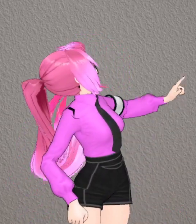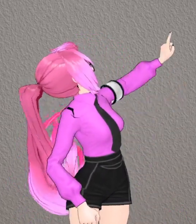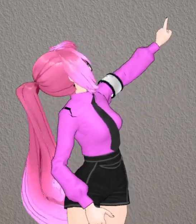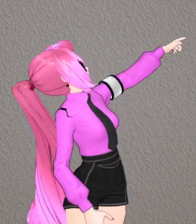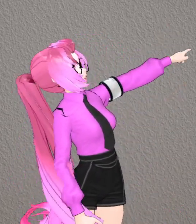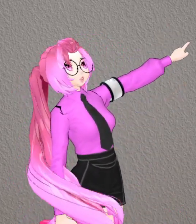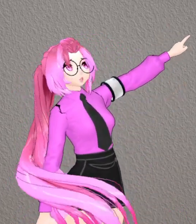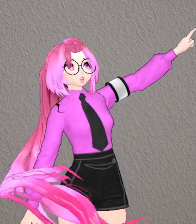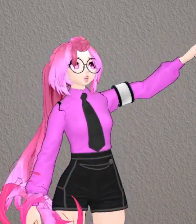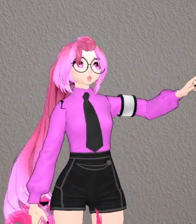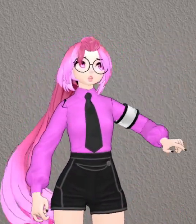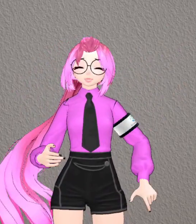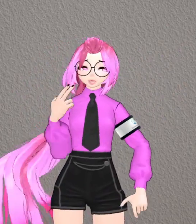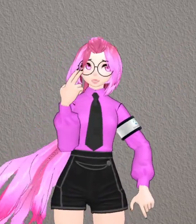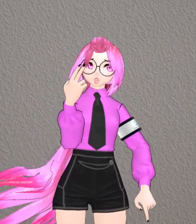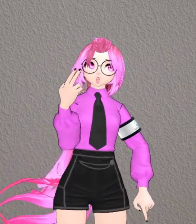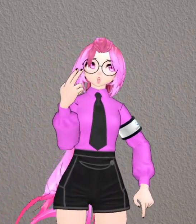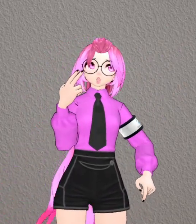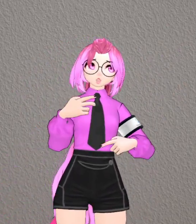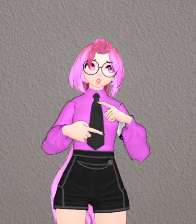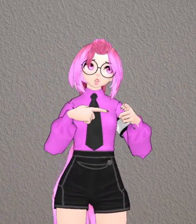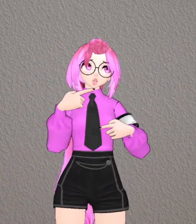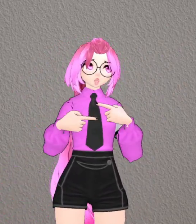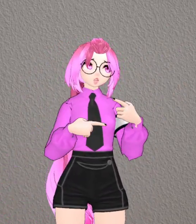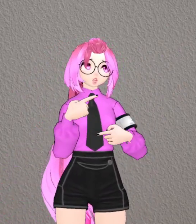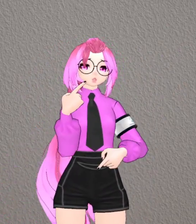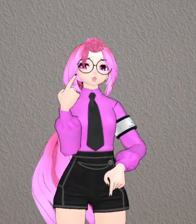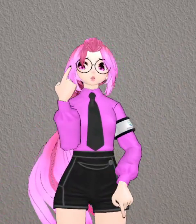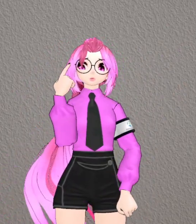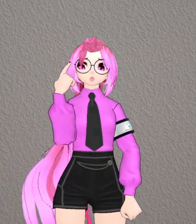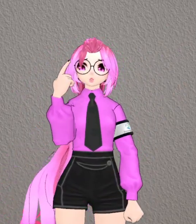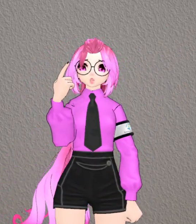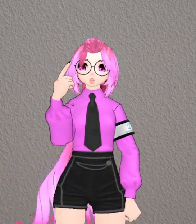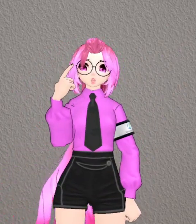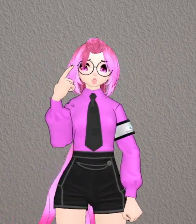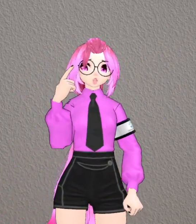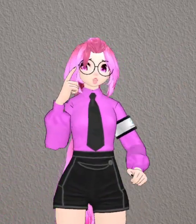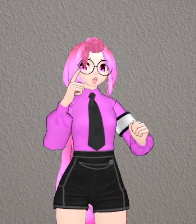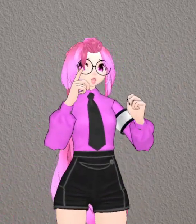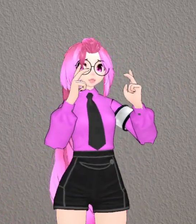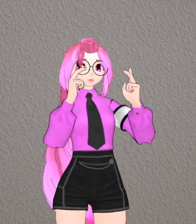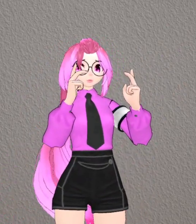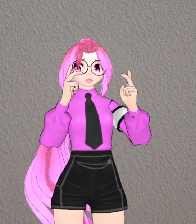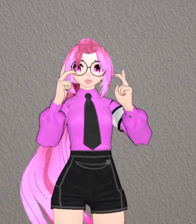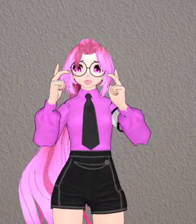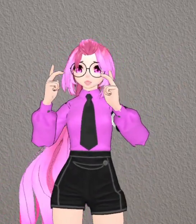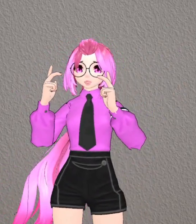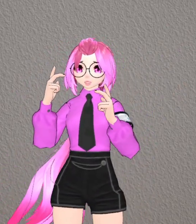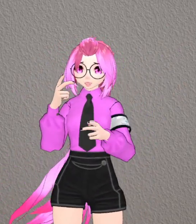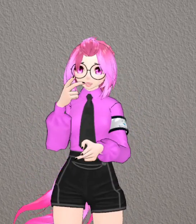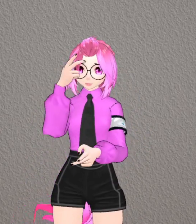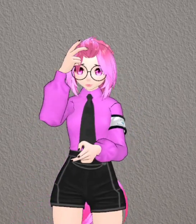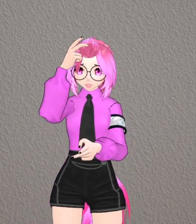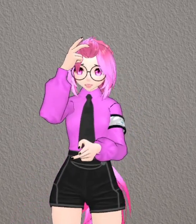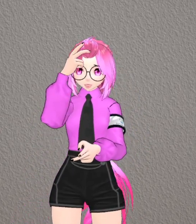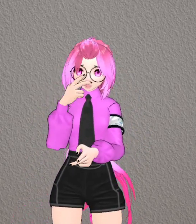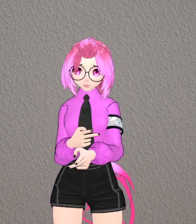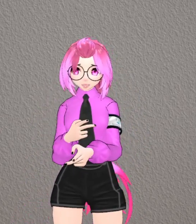And then keep. There's 2 ways to sign keep. The first way to sign keep, you have a K hand, and then you're